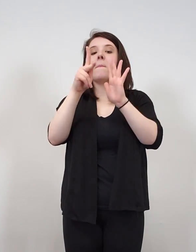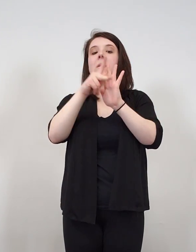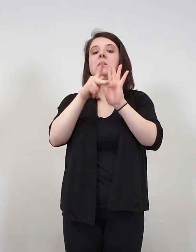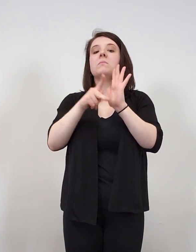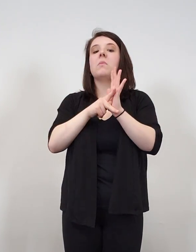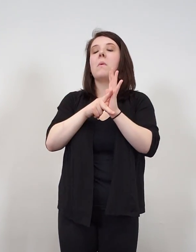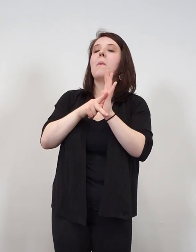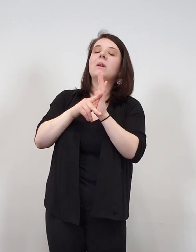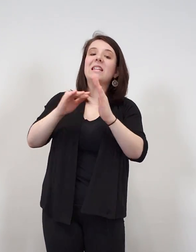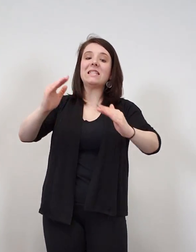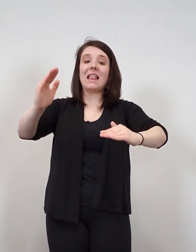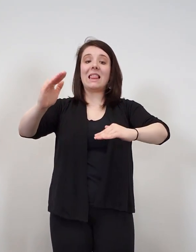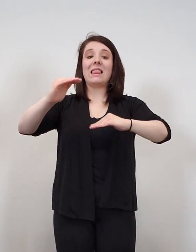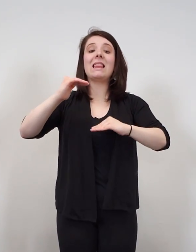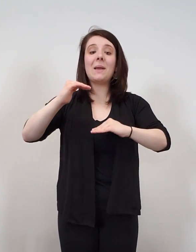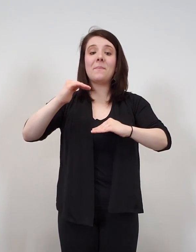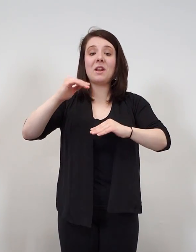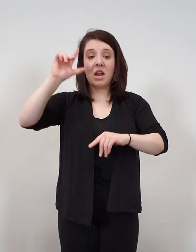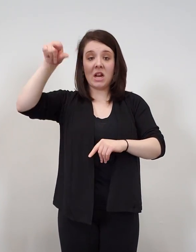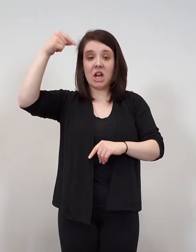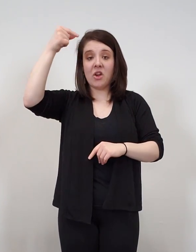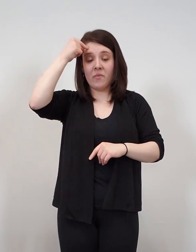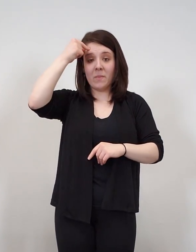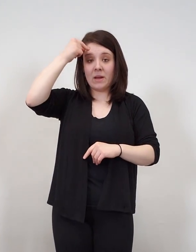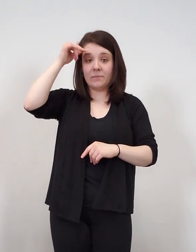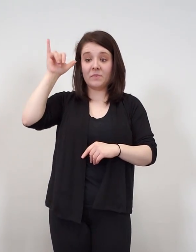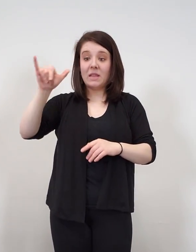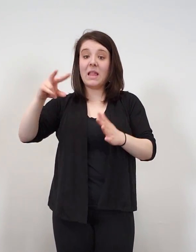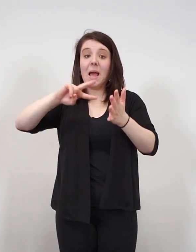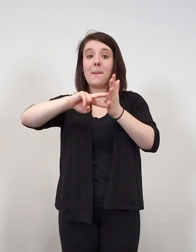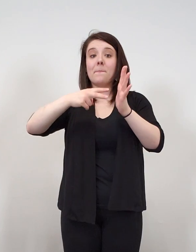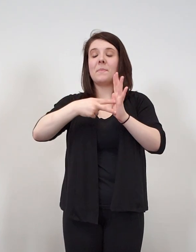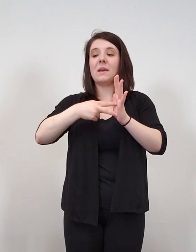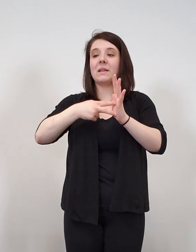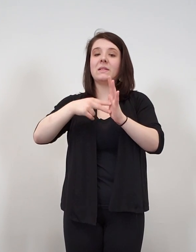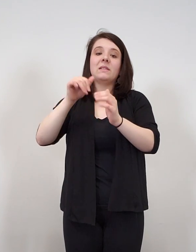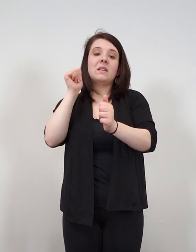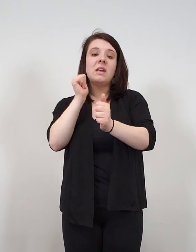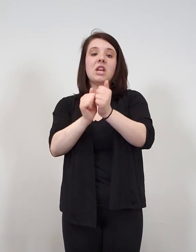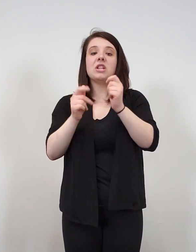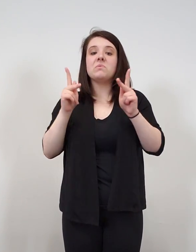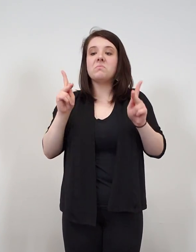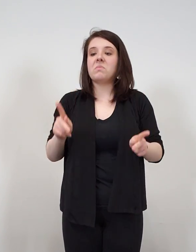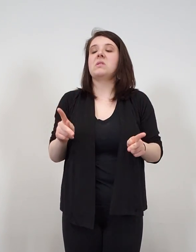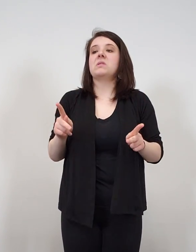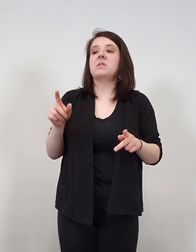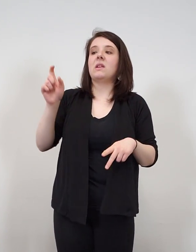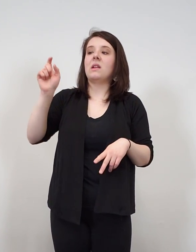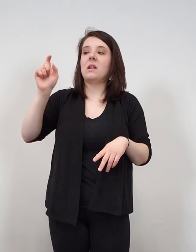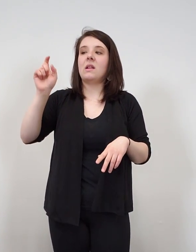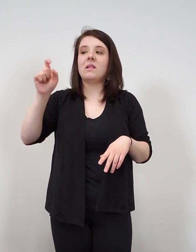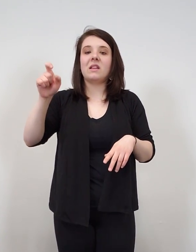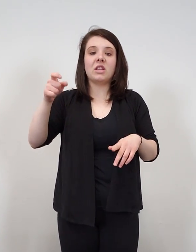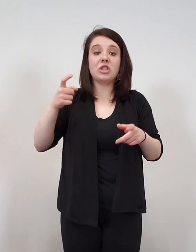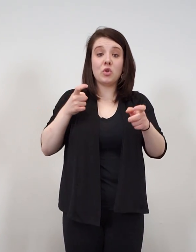that everyone must obey the laws. And since I'm not an artist, the best way for me to illustrate that was